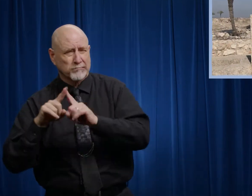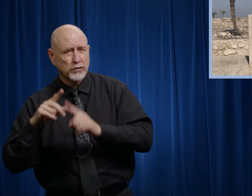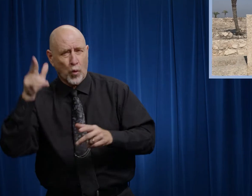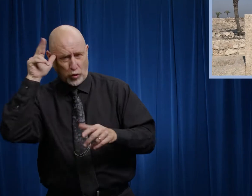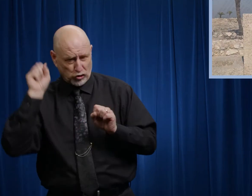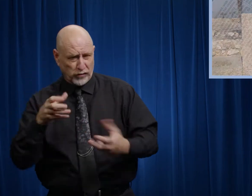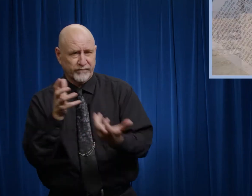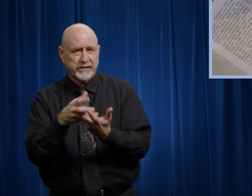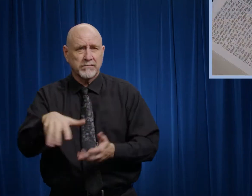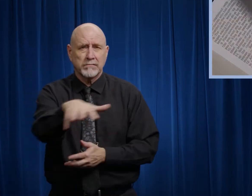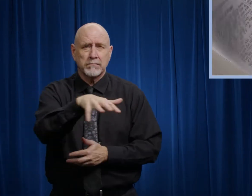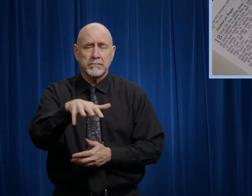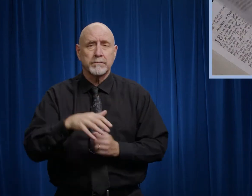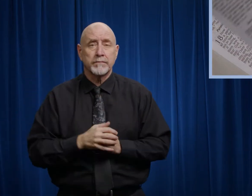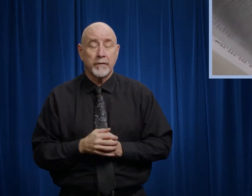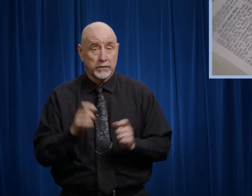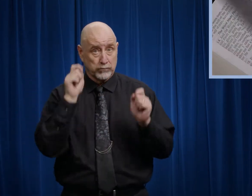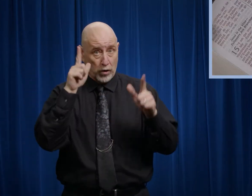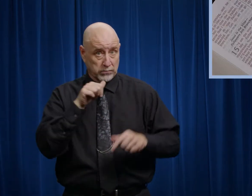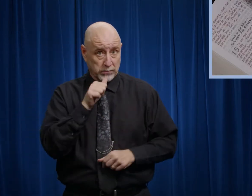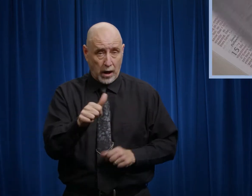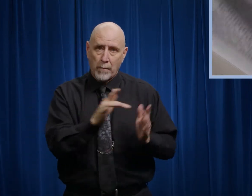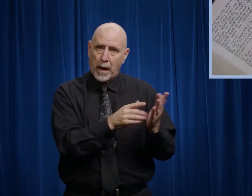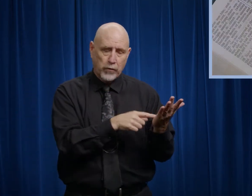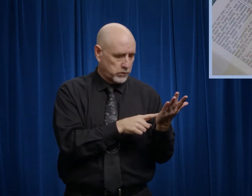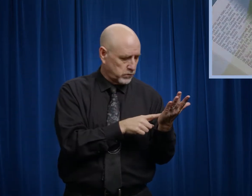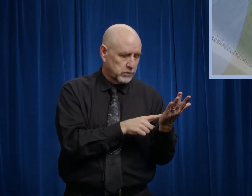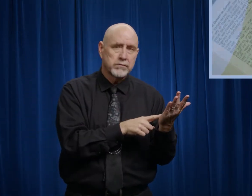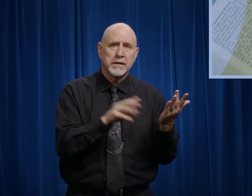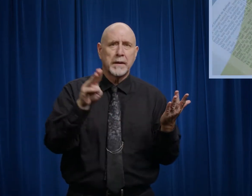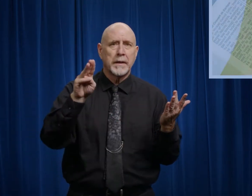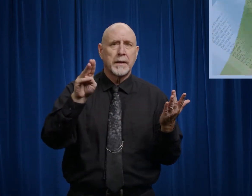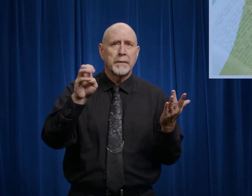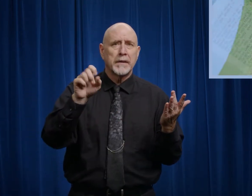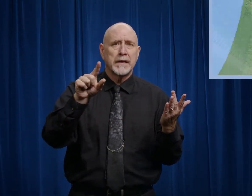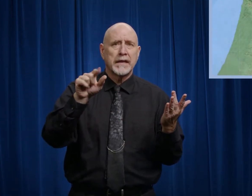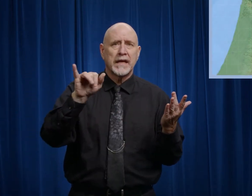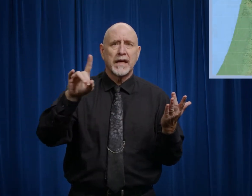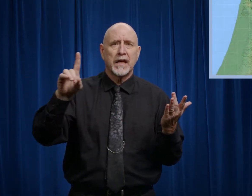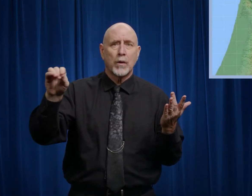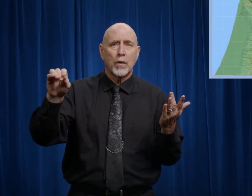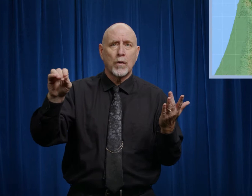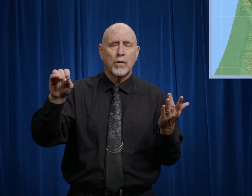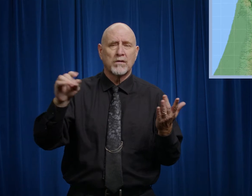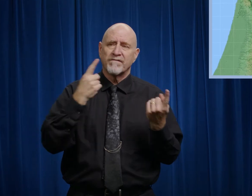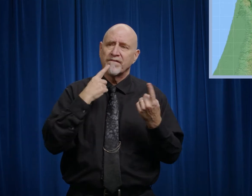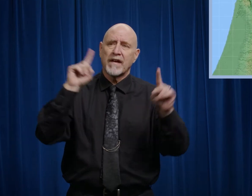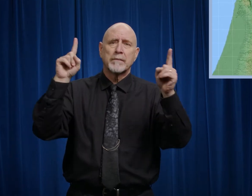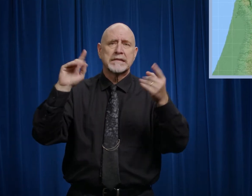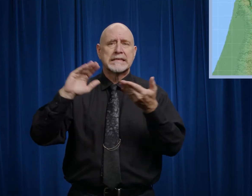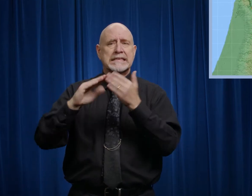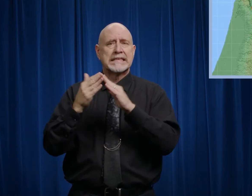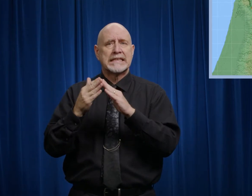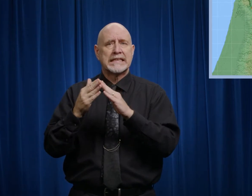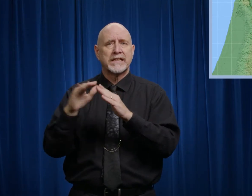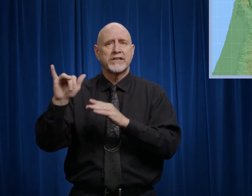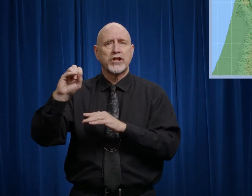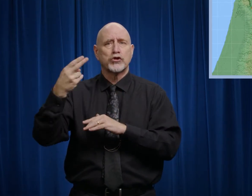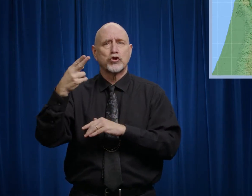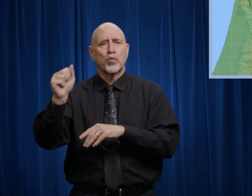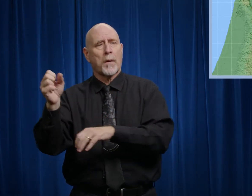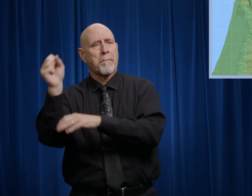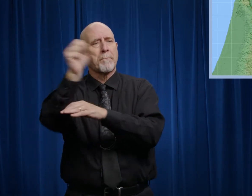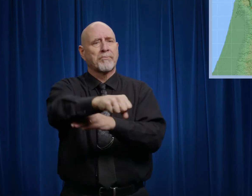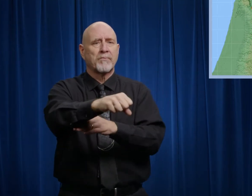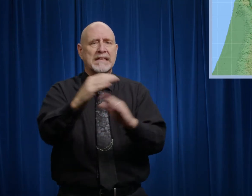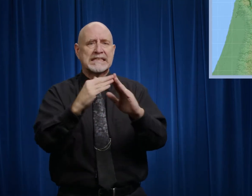horses. Not surprisingly, the Bible lists Megiddo as one of the major Canaanite cities defeated